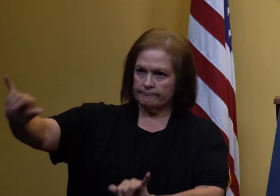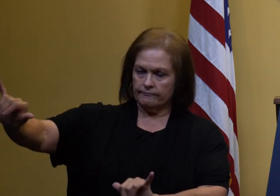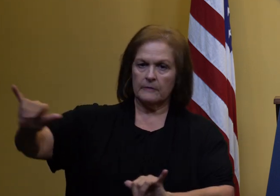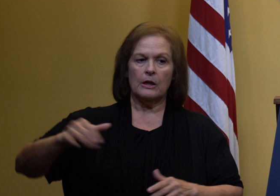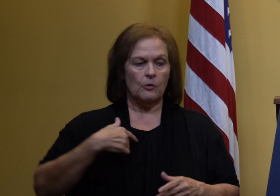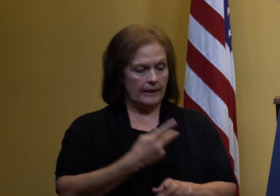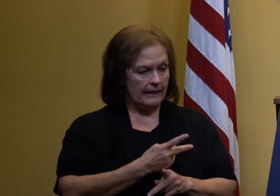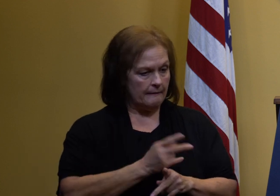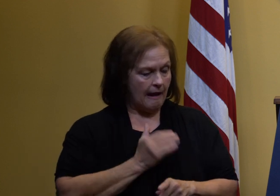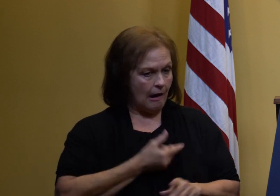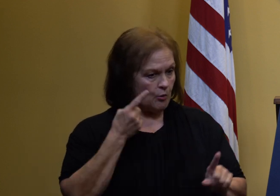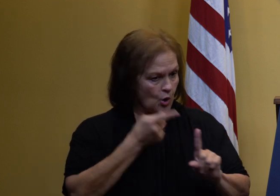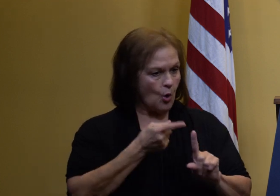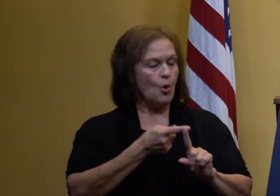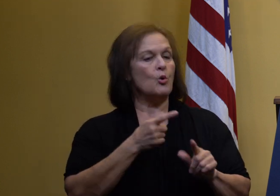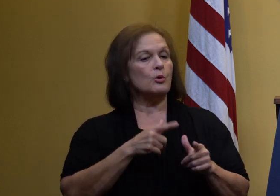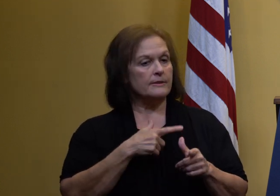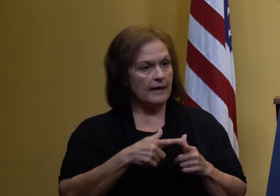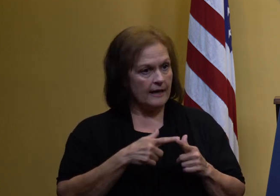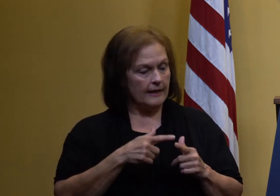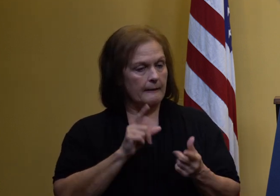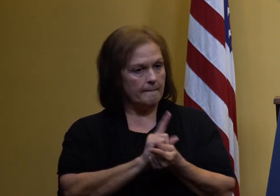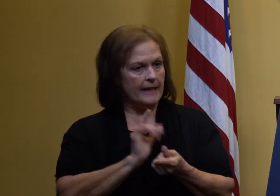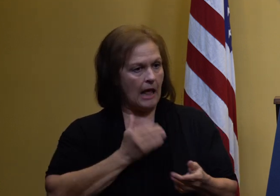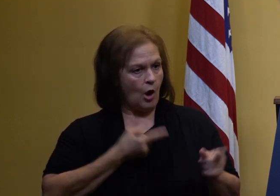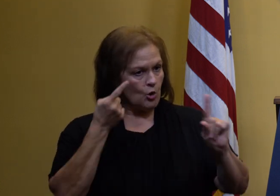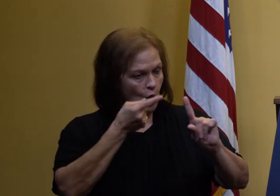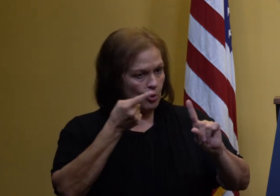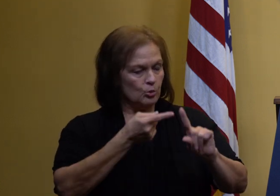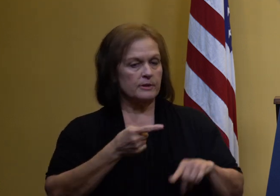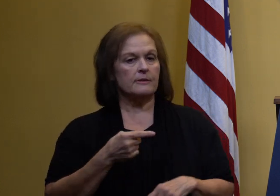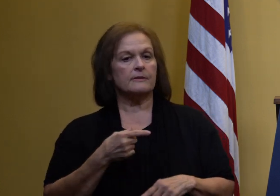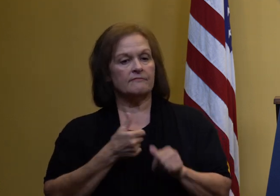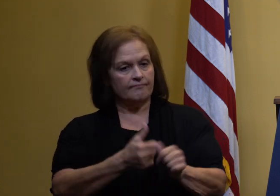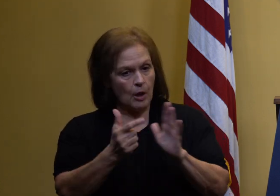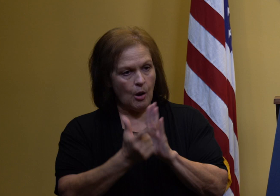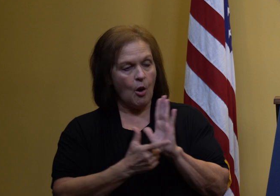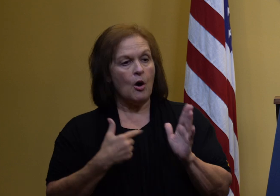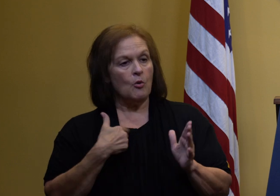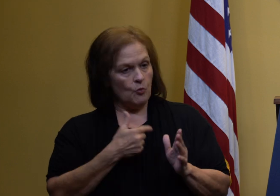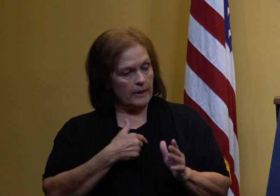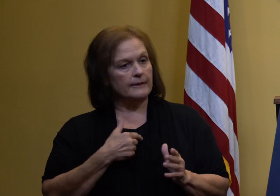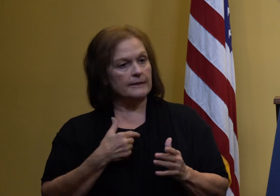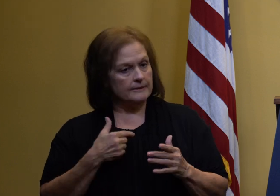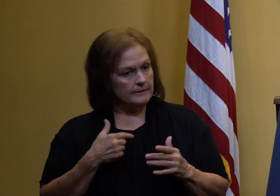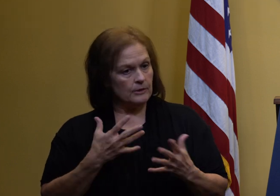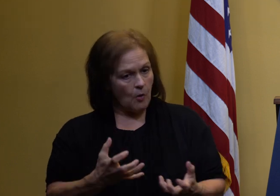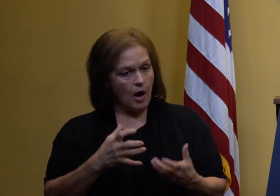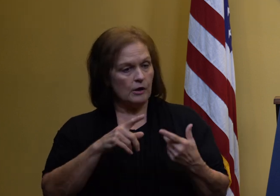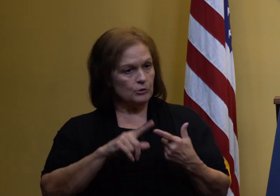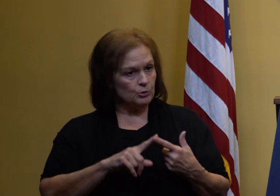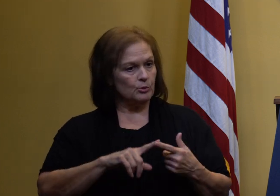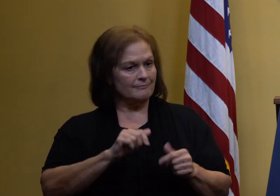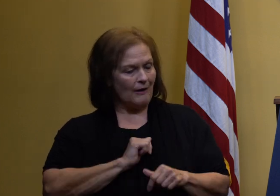those goals, meet them, and get to self-compliance. That's where we are, and we're pushing towards that end, to